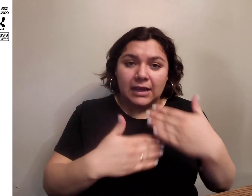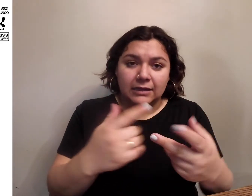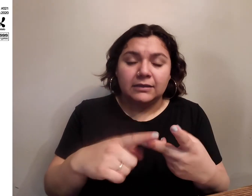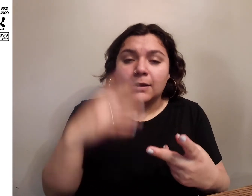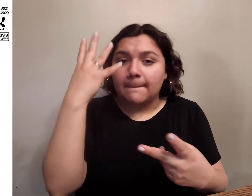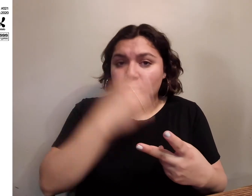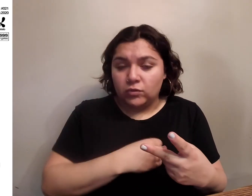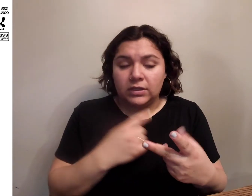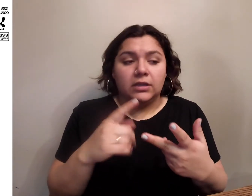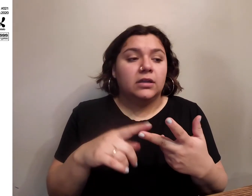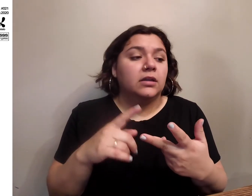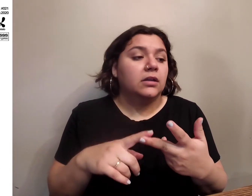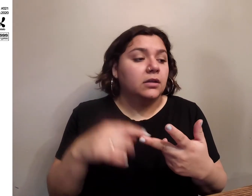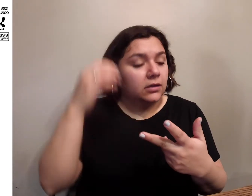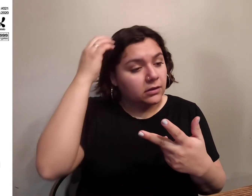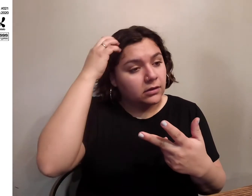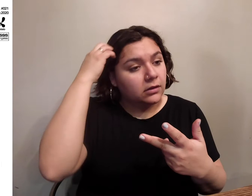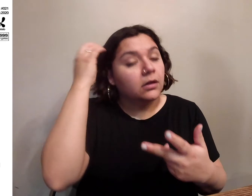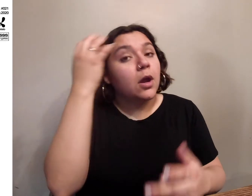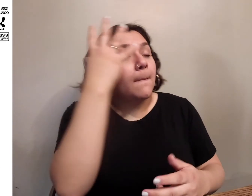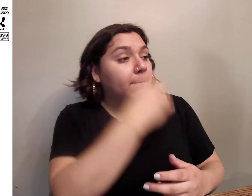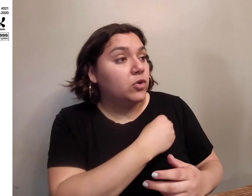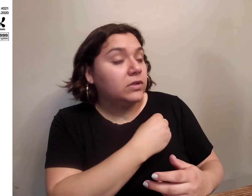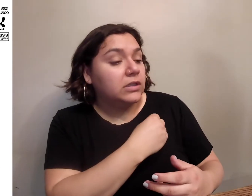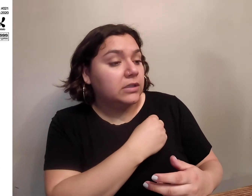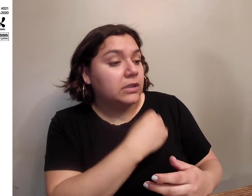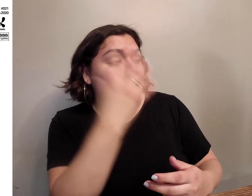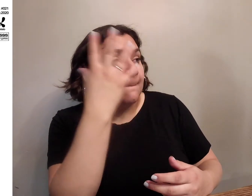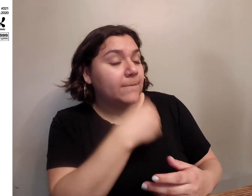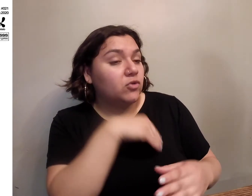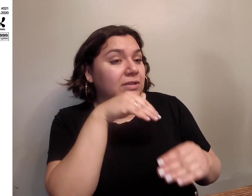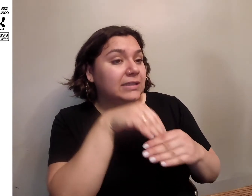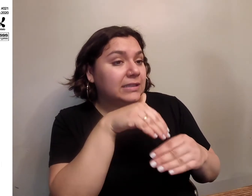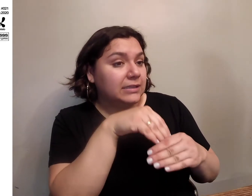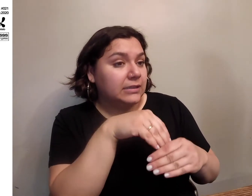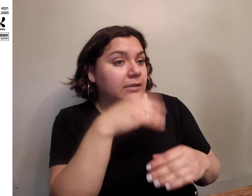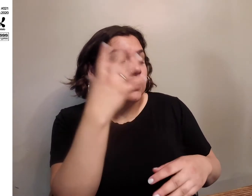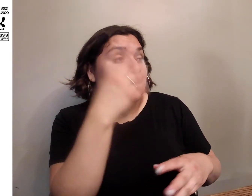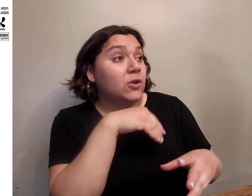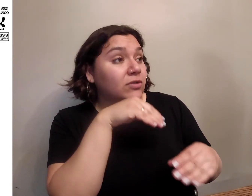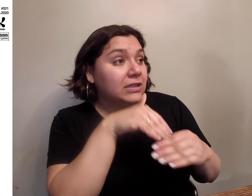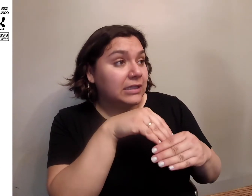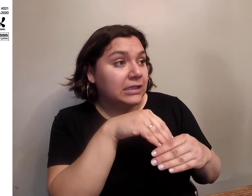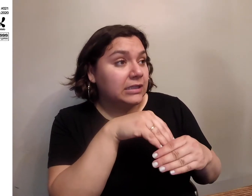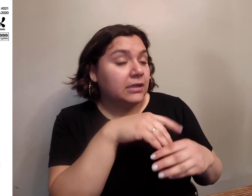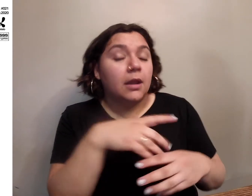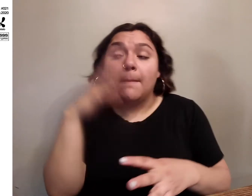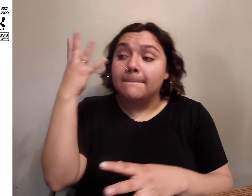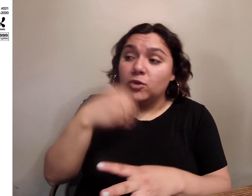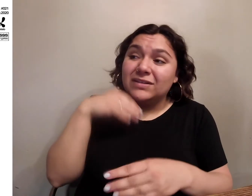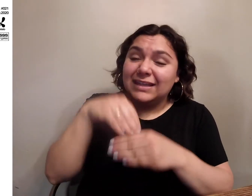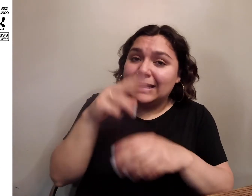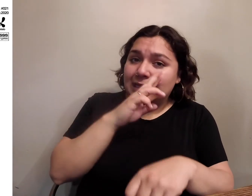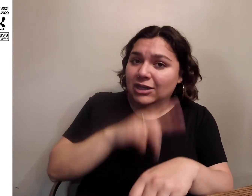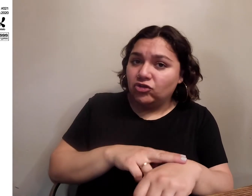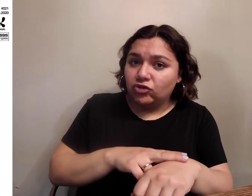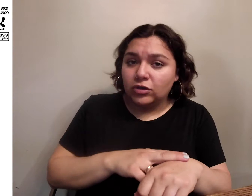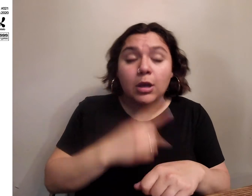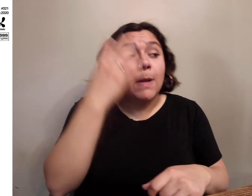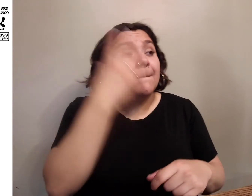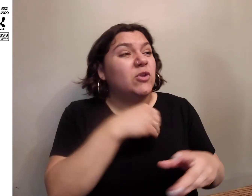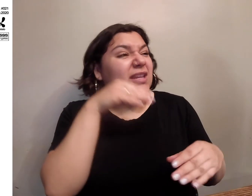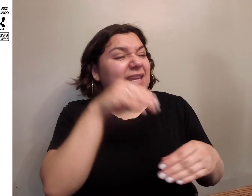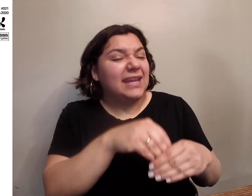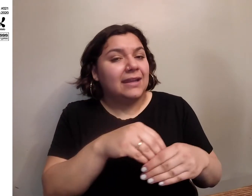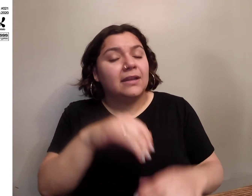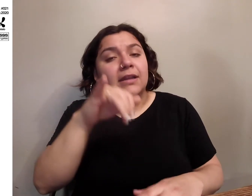or beauty, the gentle scent. But beauty in nature. Beauty in incongruity. You